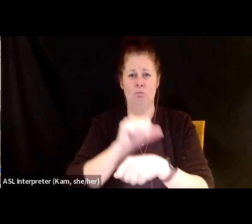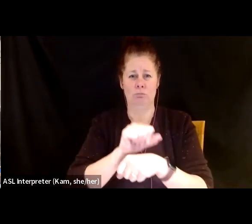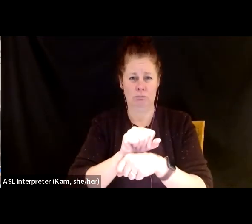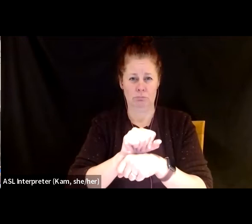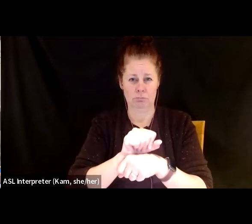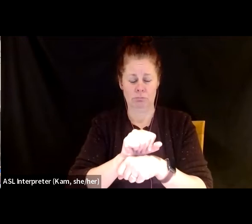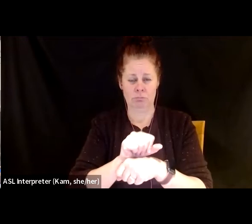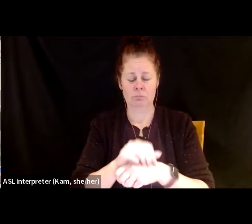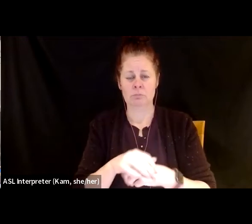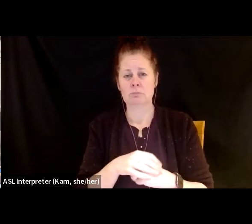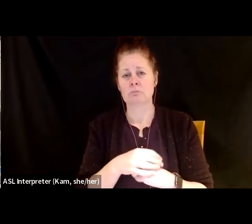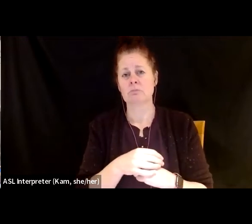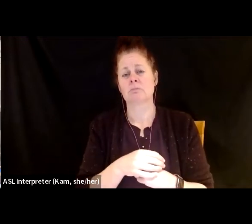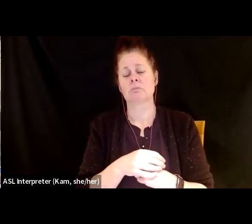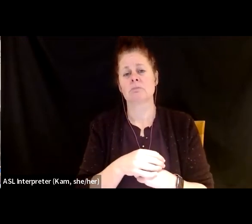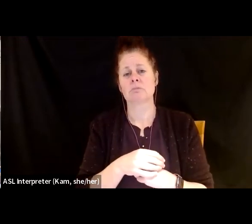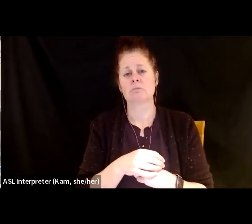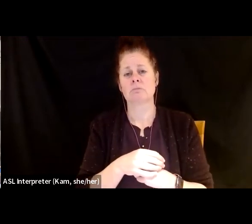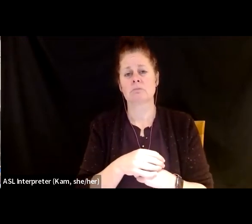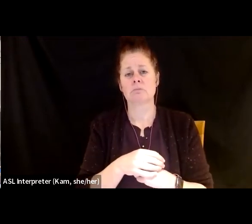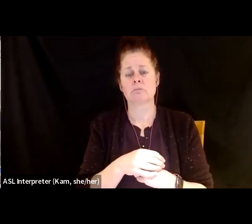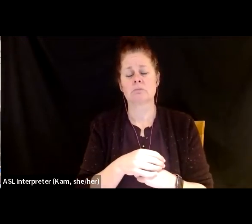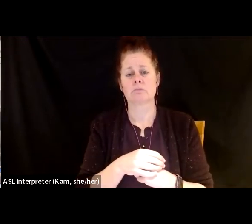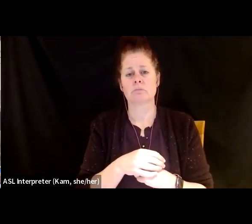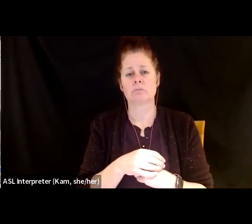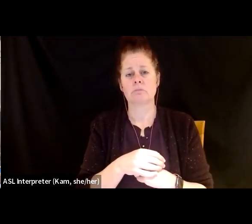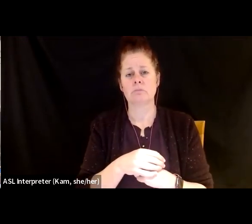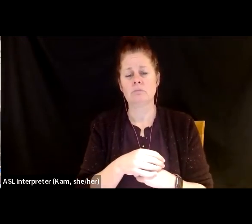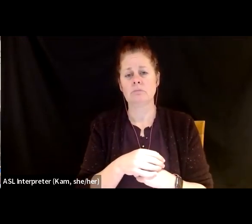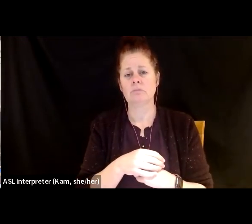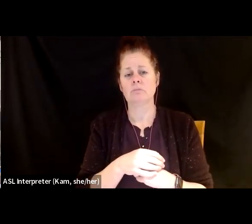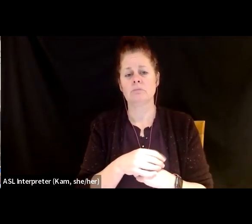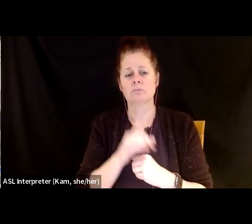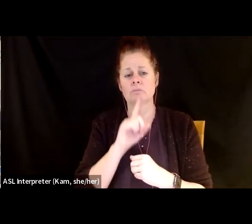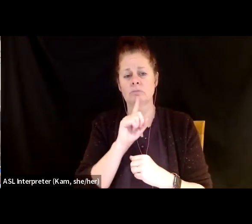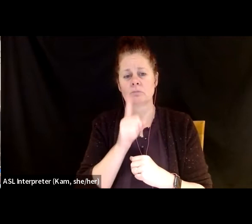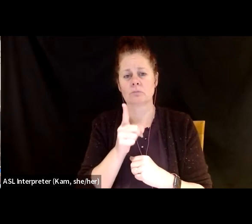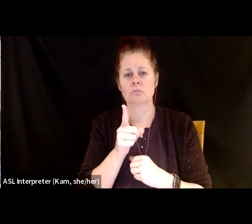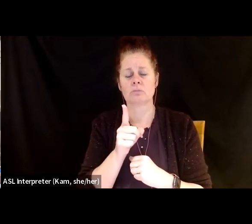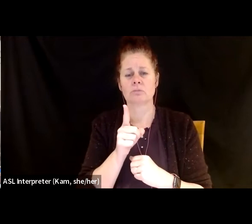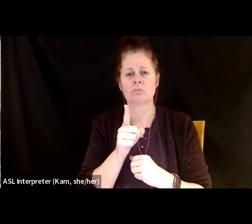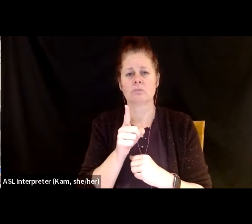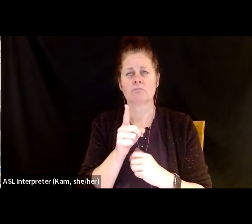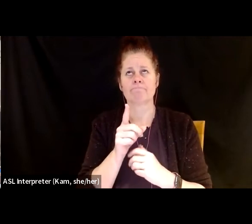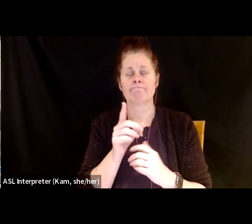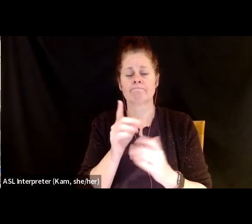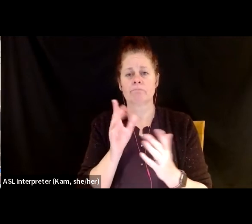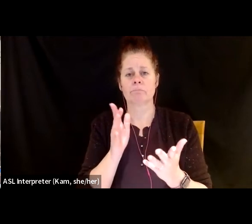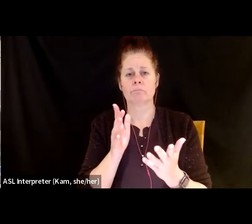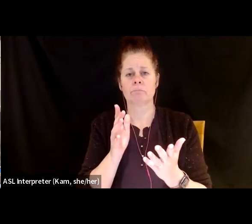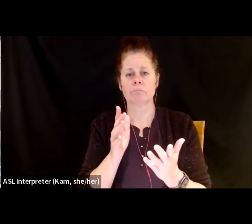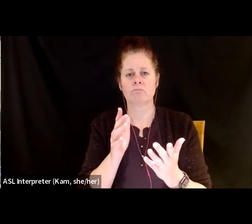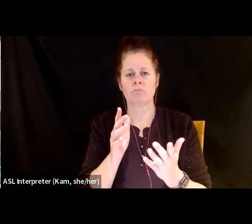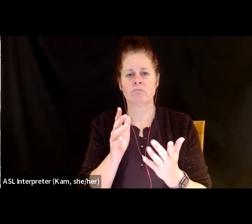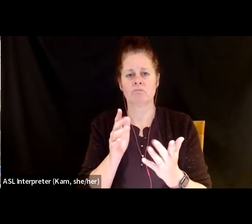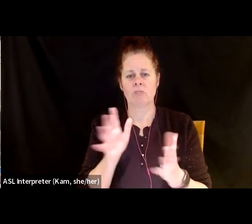and sort of focusing on how we try to see our